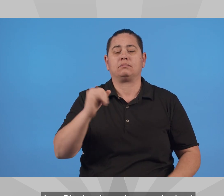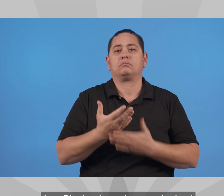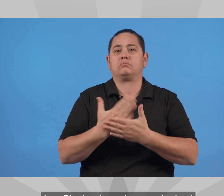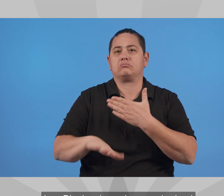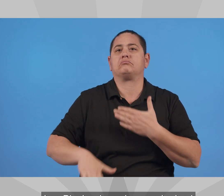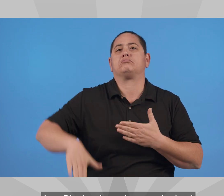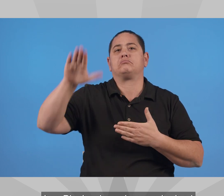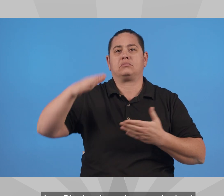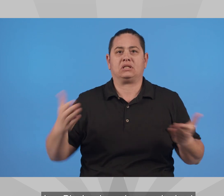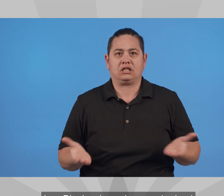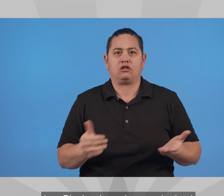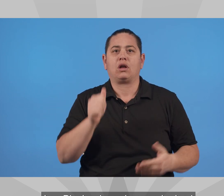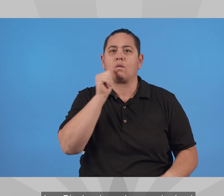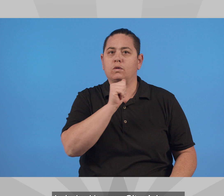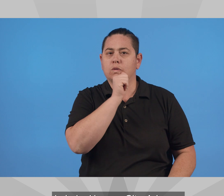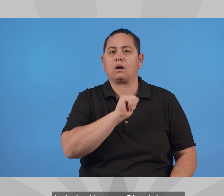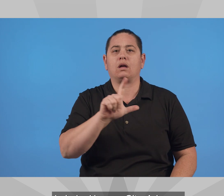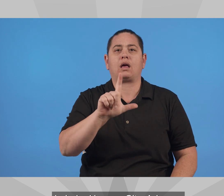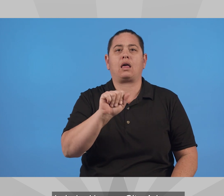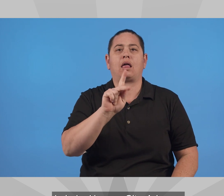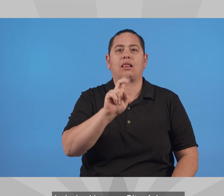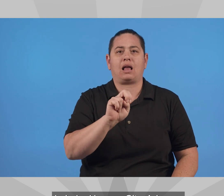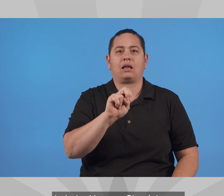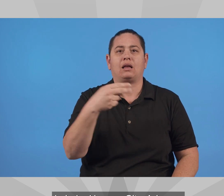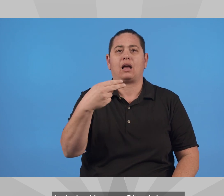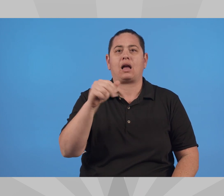Leo Biasiucci was born and raised in Lake Havasu City, Arizona.